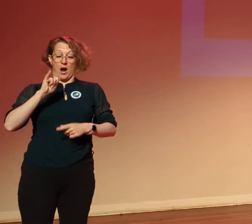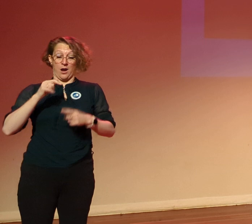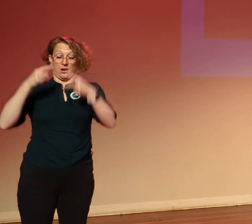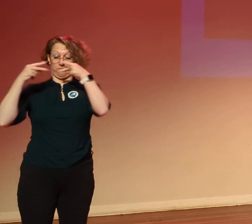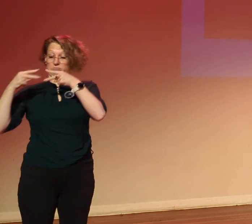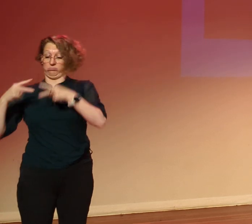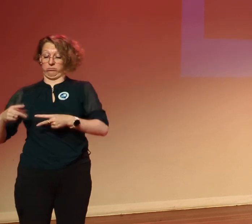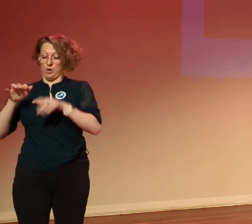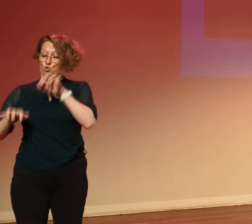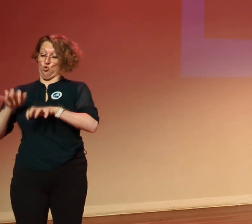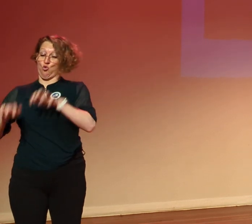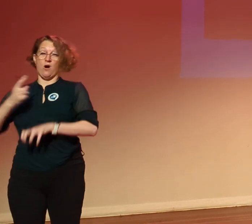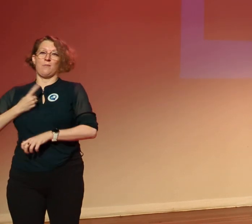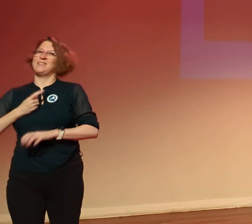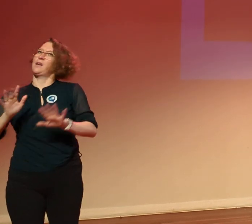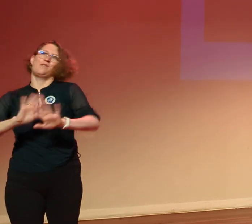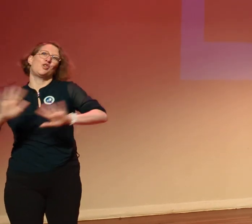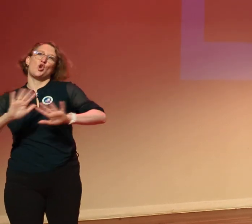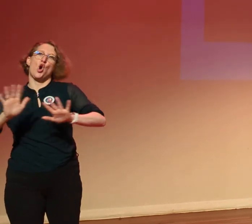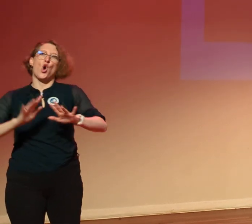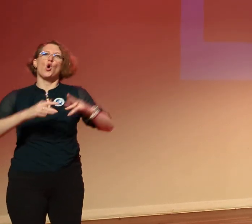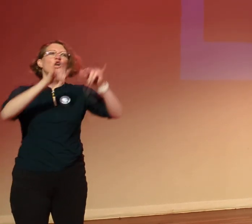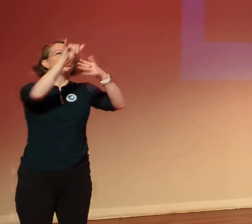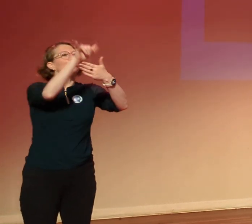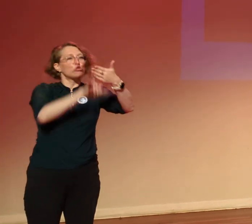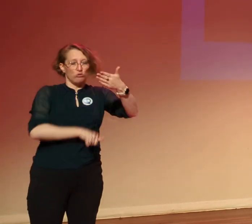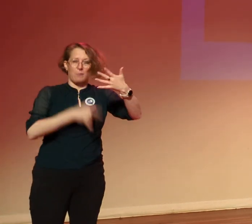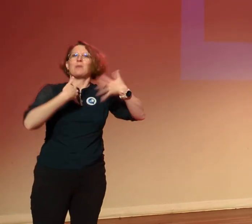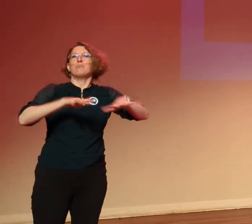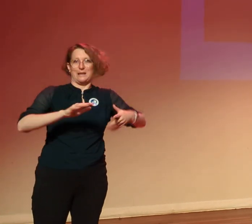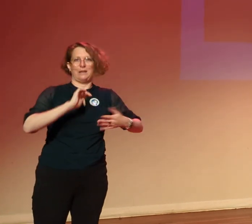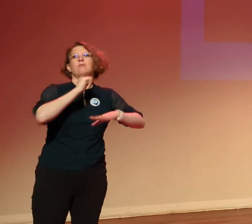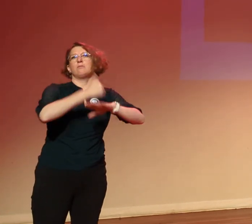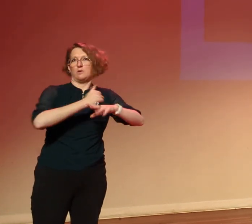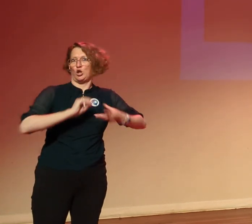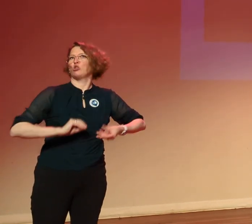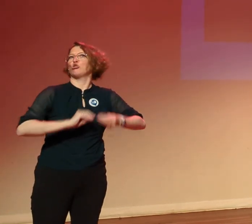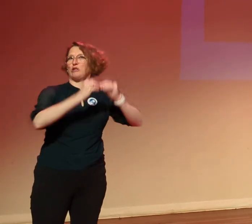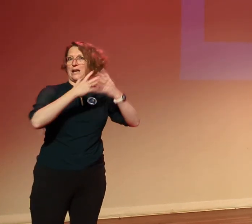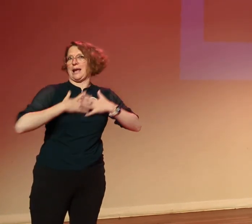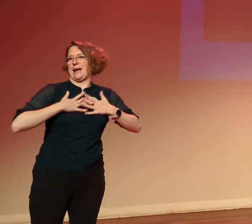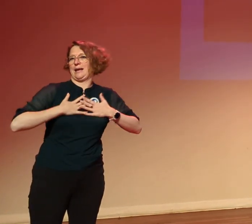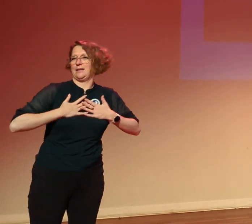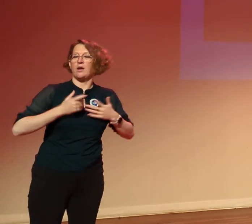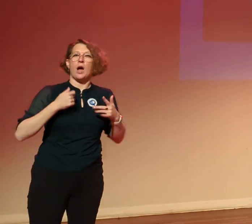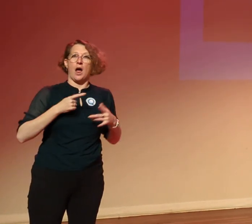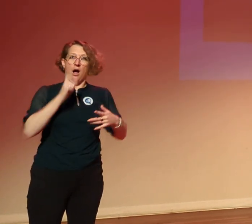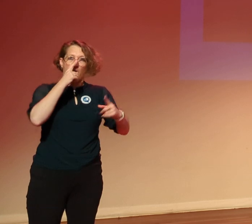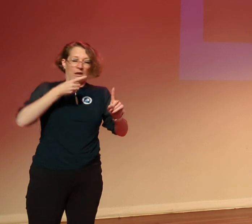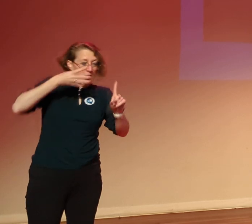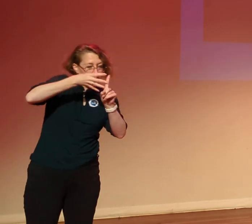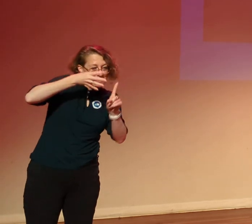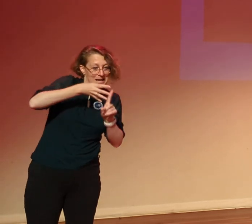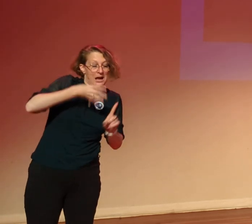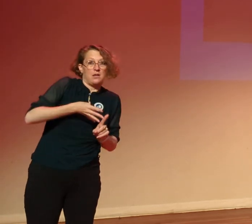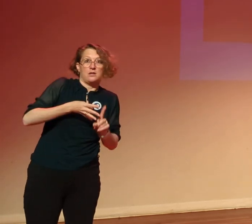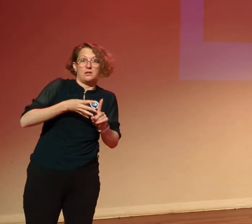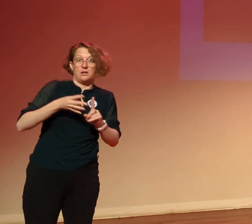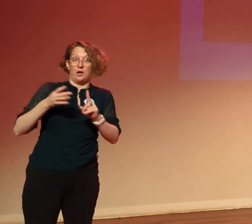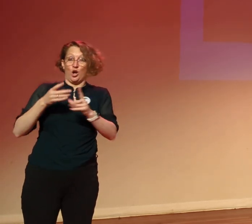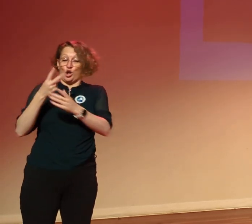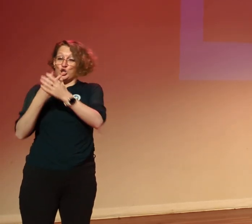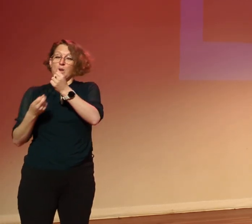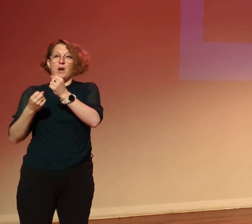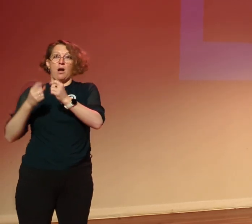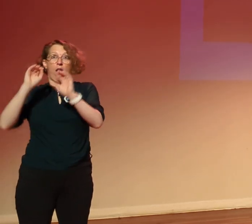some scripts around it and developed a data set to test how well Gemini can recognize